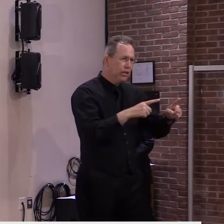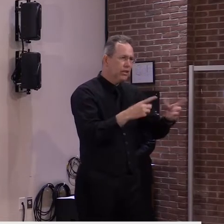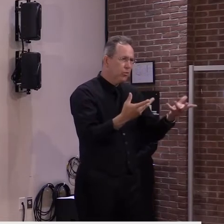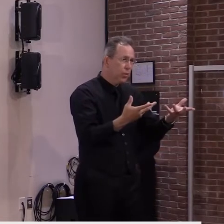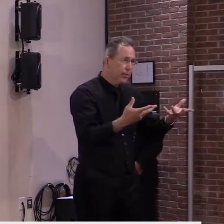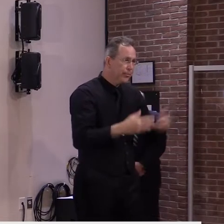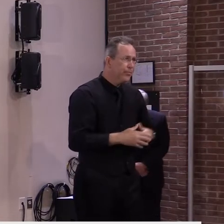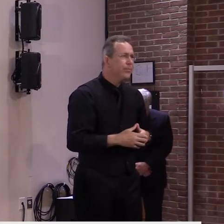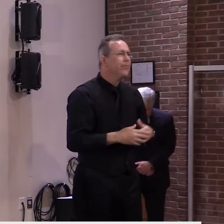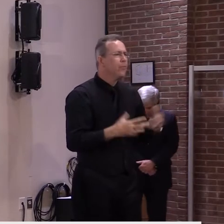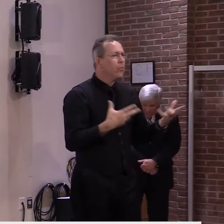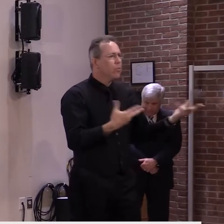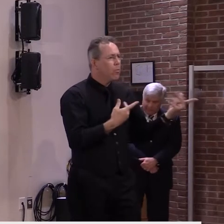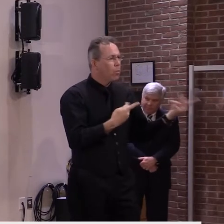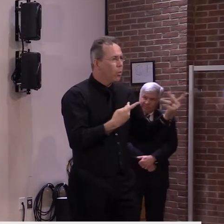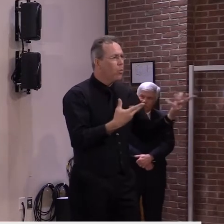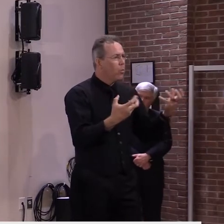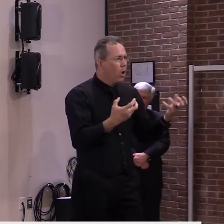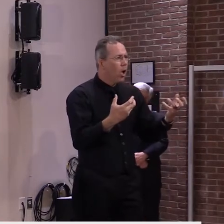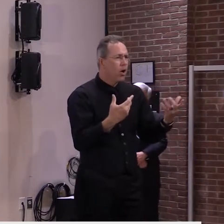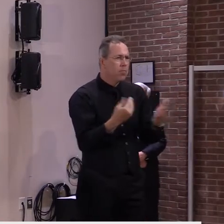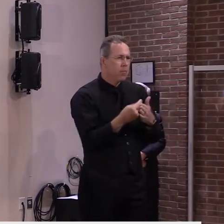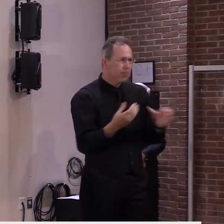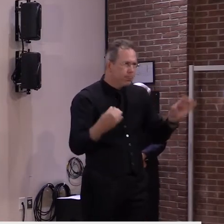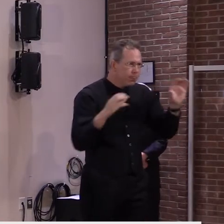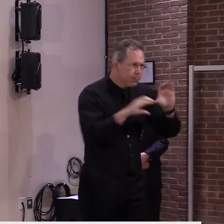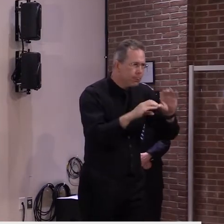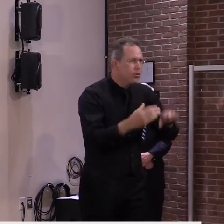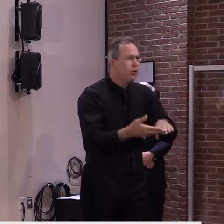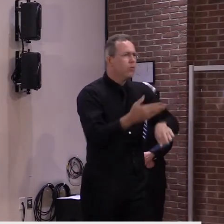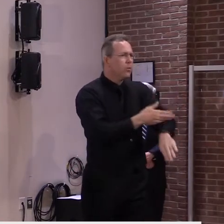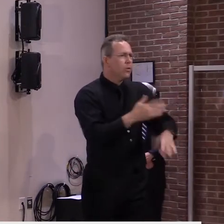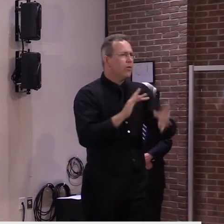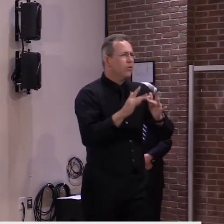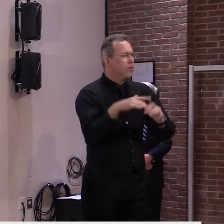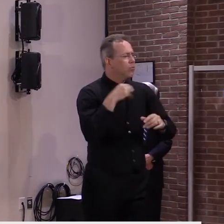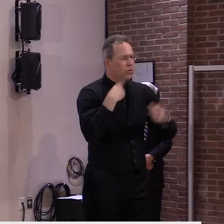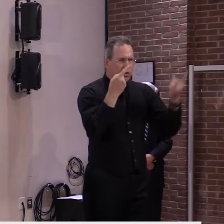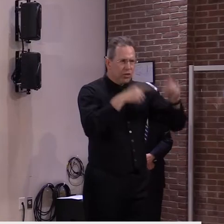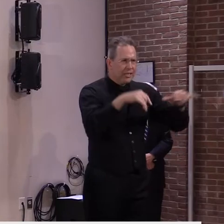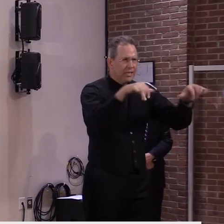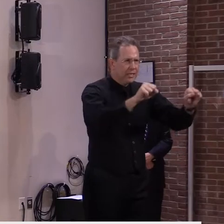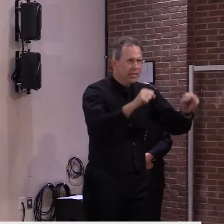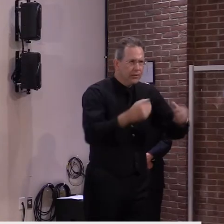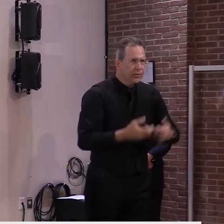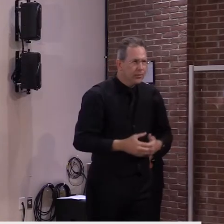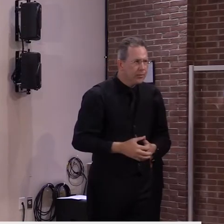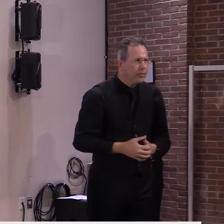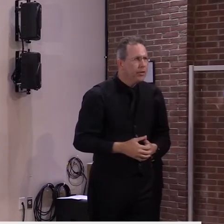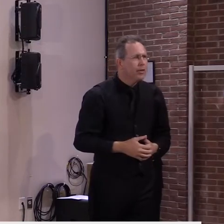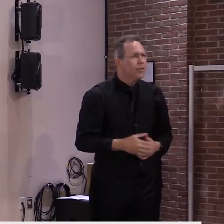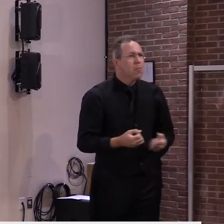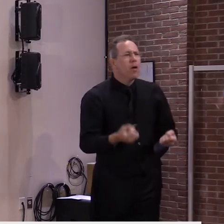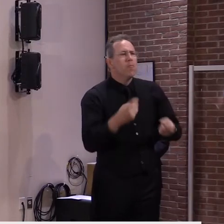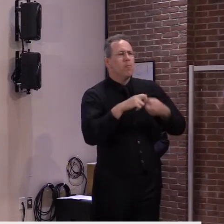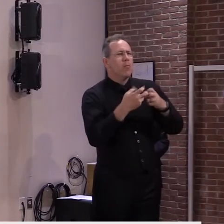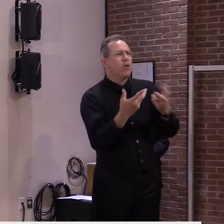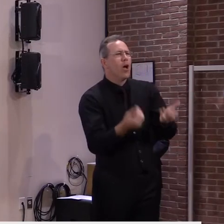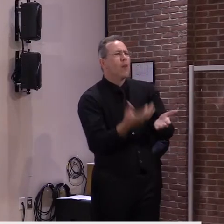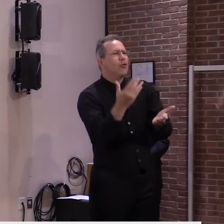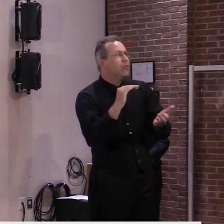to put resources into broadband. It's just a question of how much, and I'm hoping that we will commit to at least